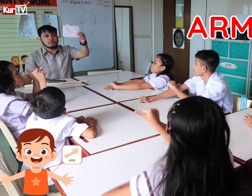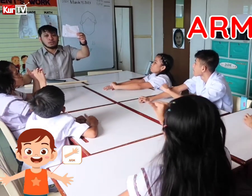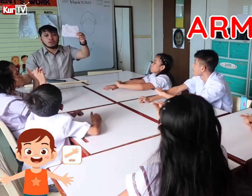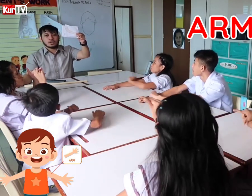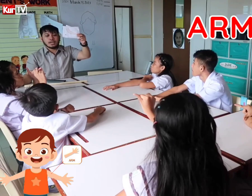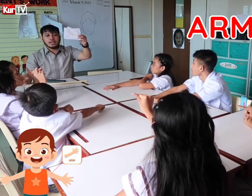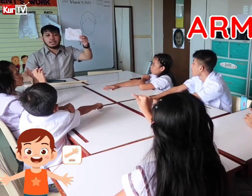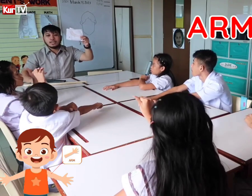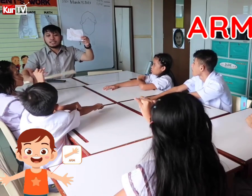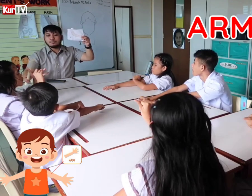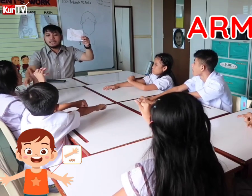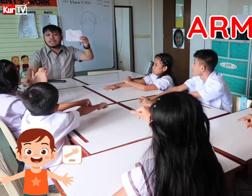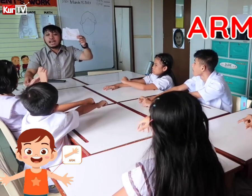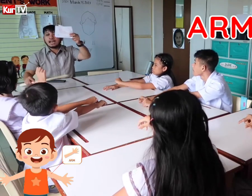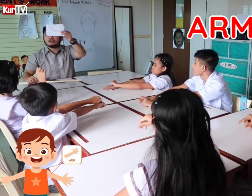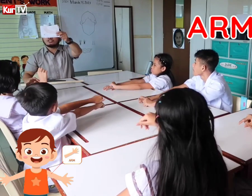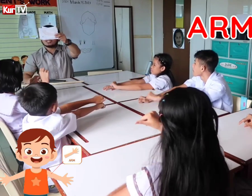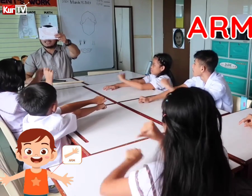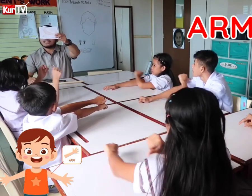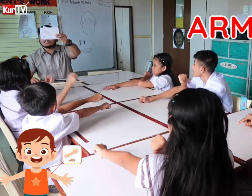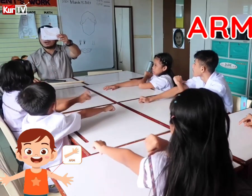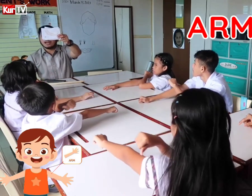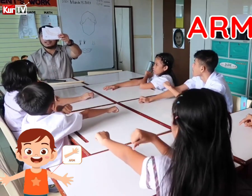Okay. Sabrina. How do we sign this one?